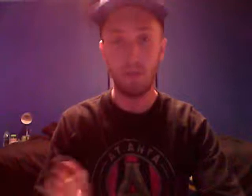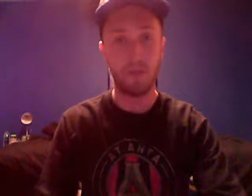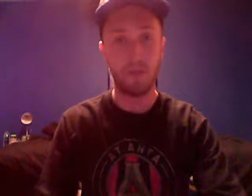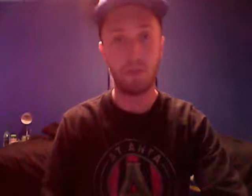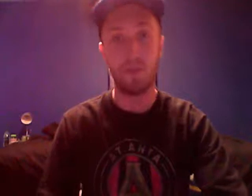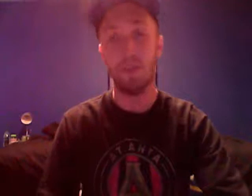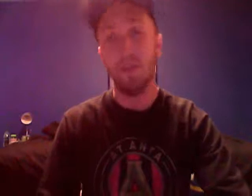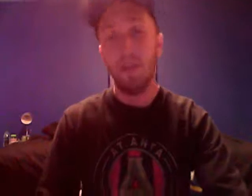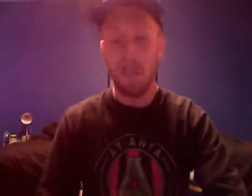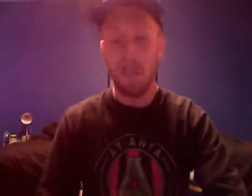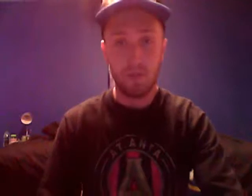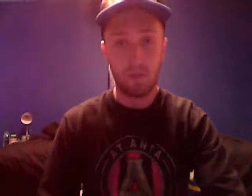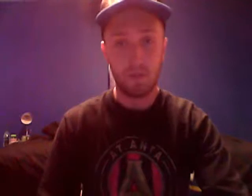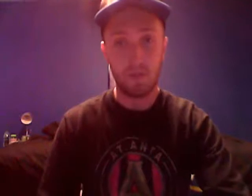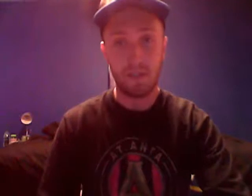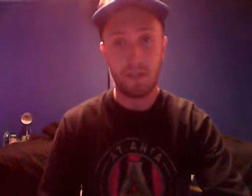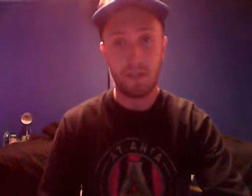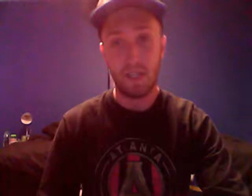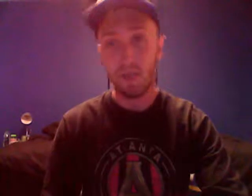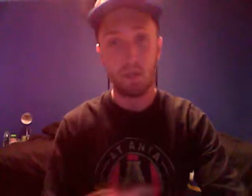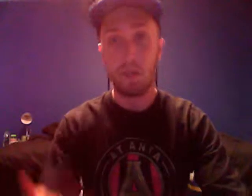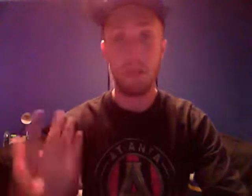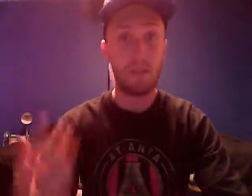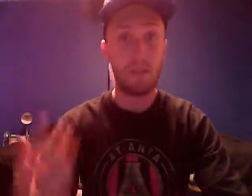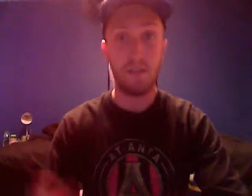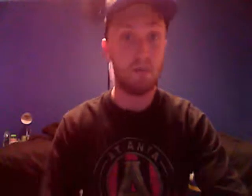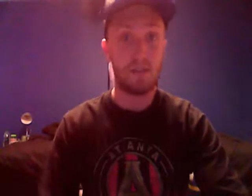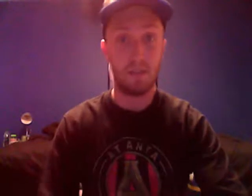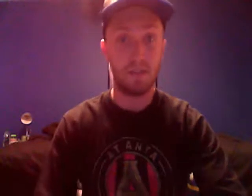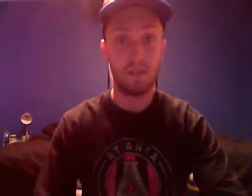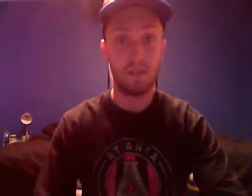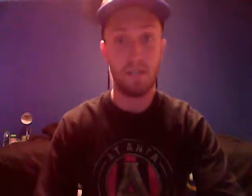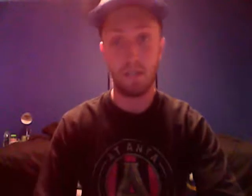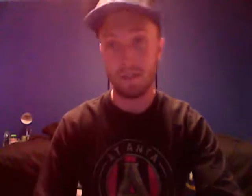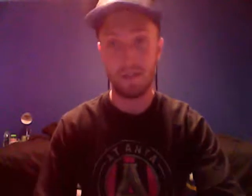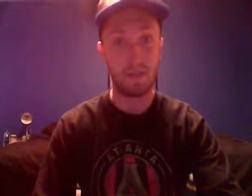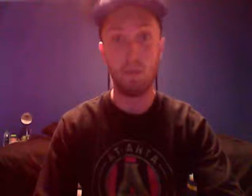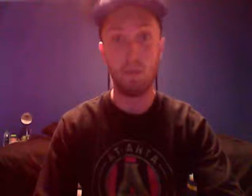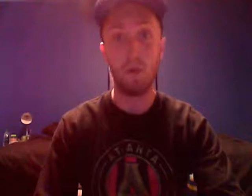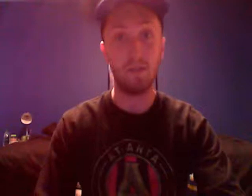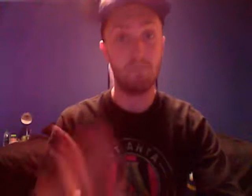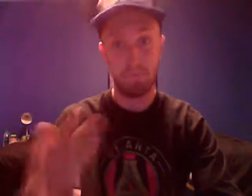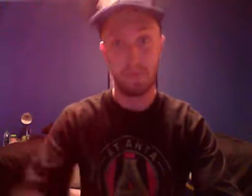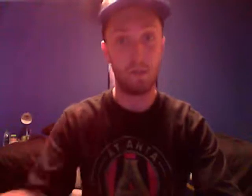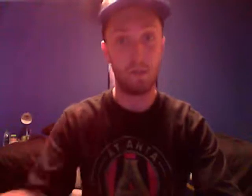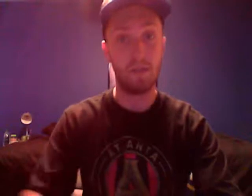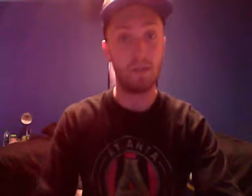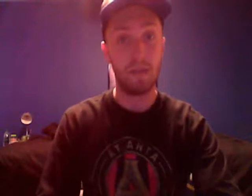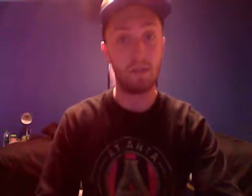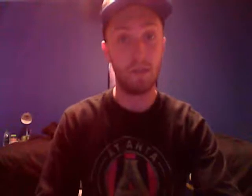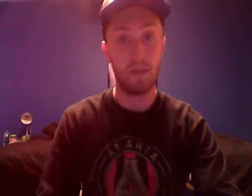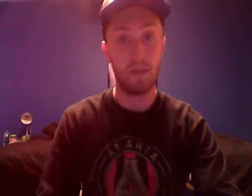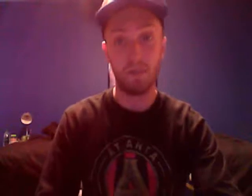really frustrating. Individual performances today, you know, the lineup, I don't mind seeing this lineup because it's the same one that won us the past two games. You know,